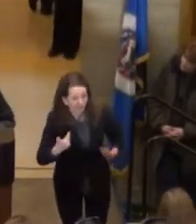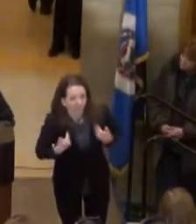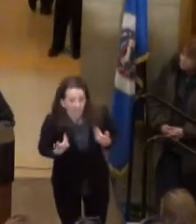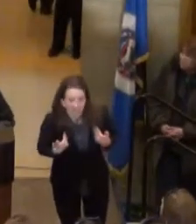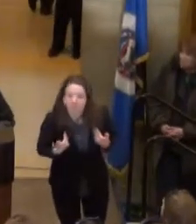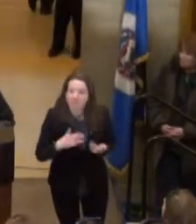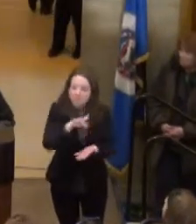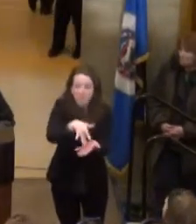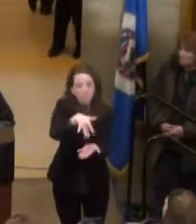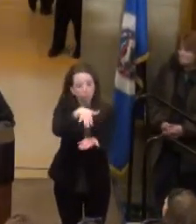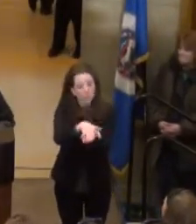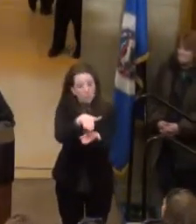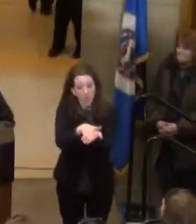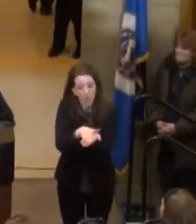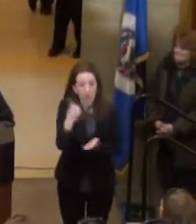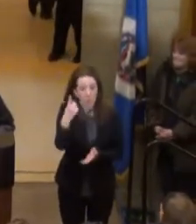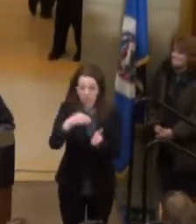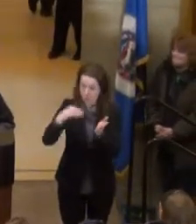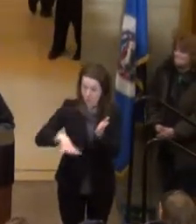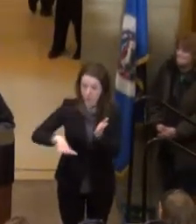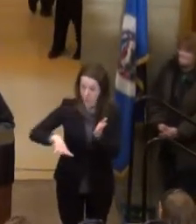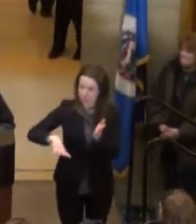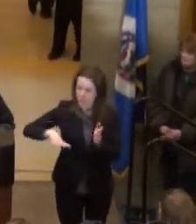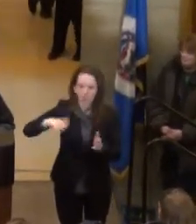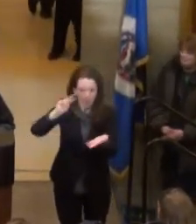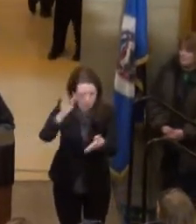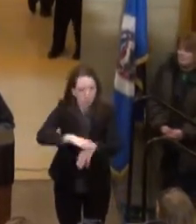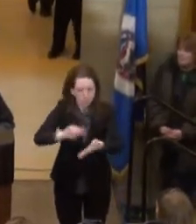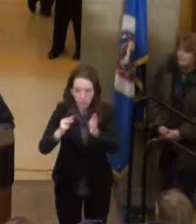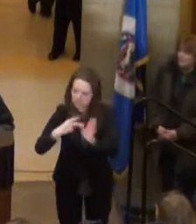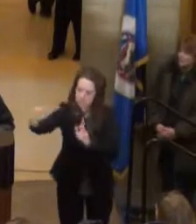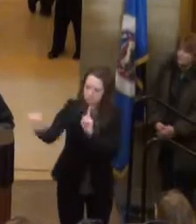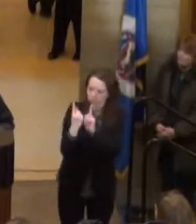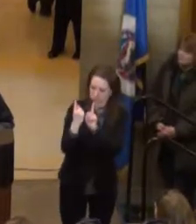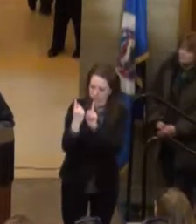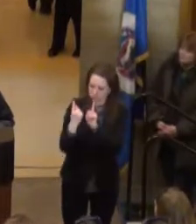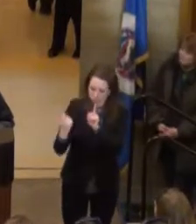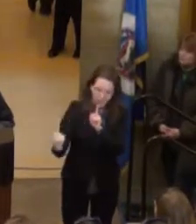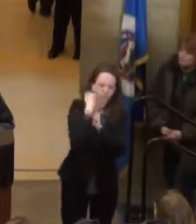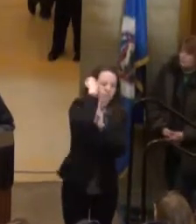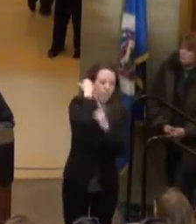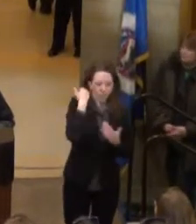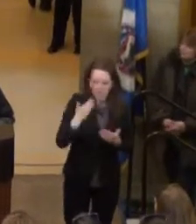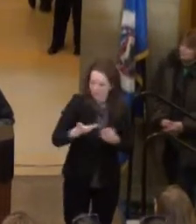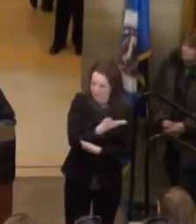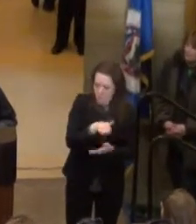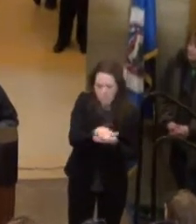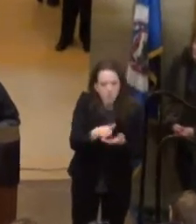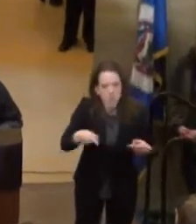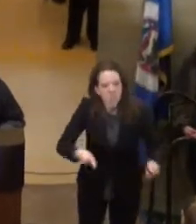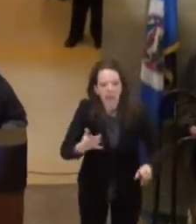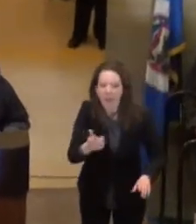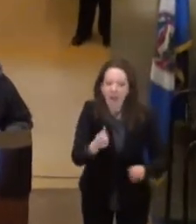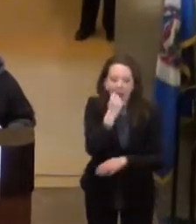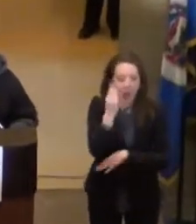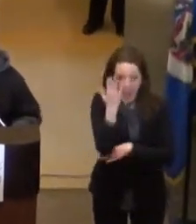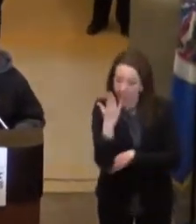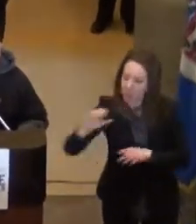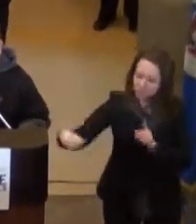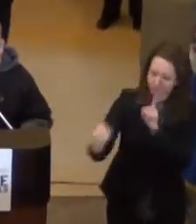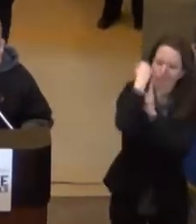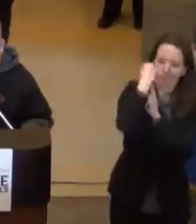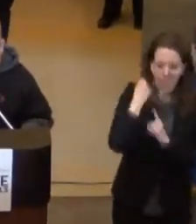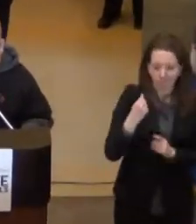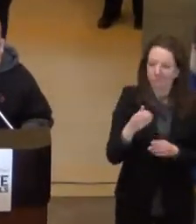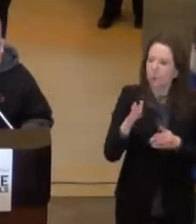school, one student sought me out and hit me before school, during lunch, and after